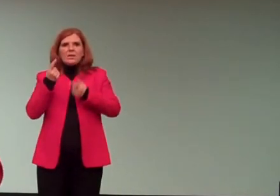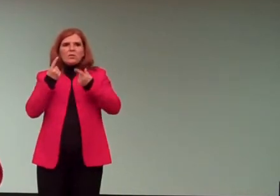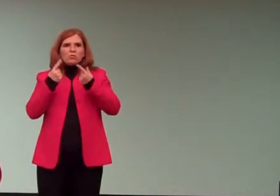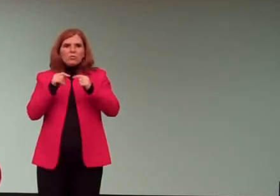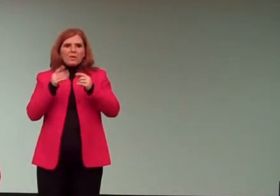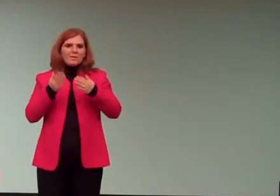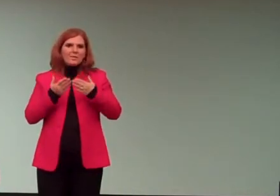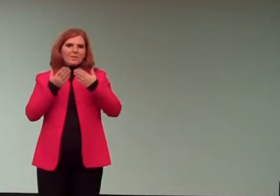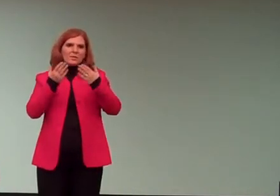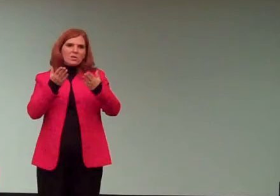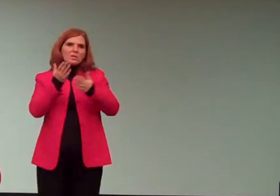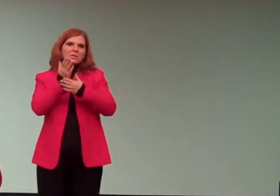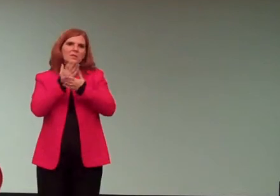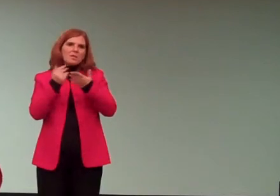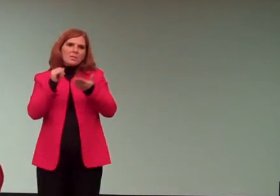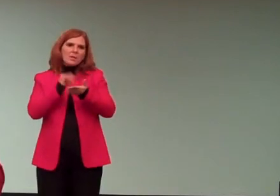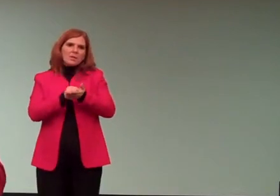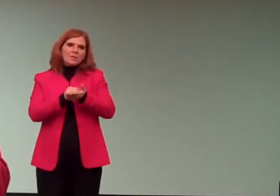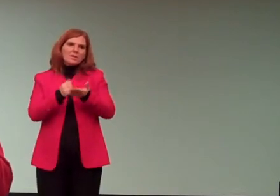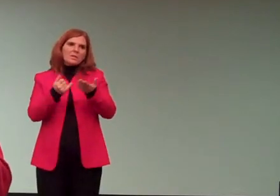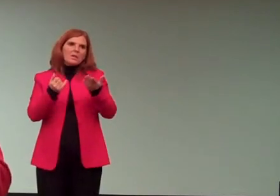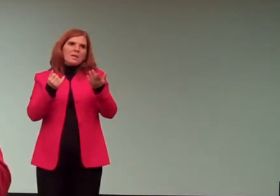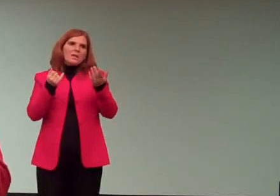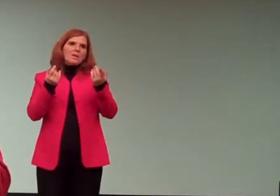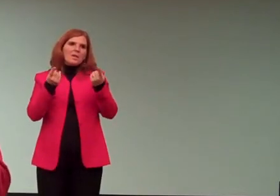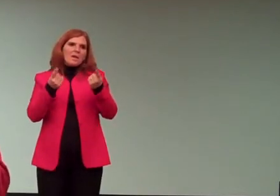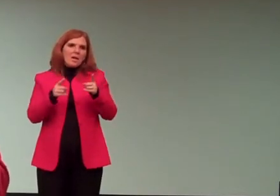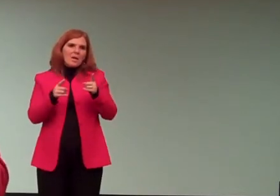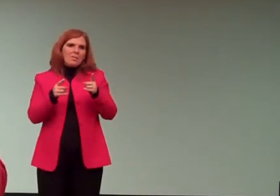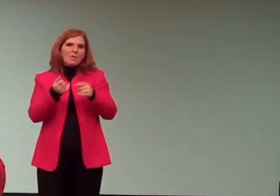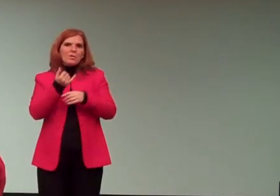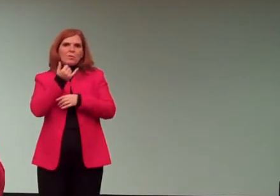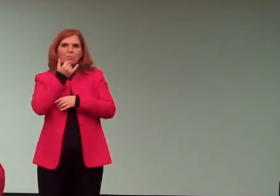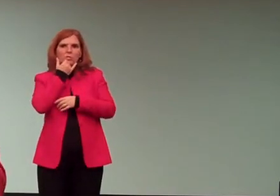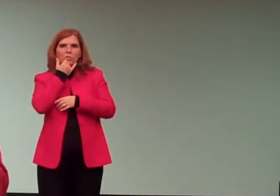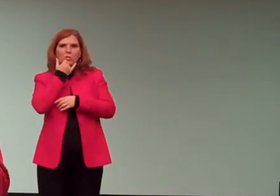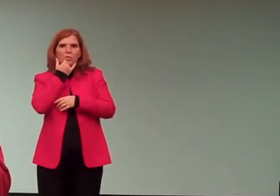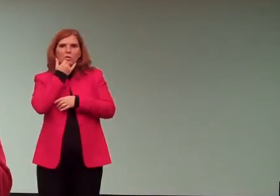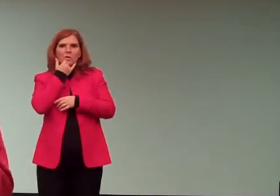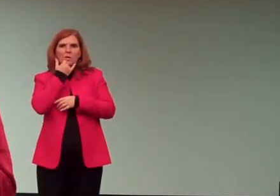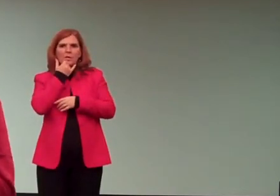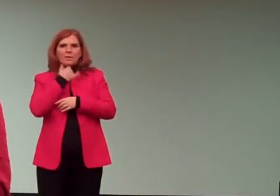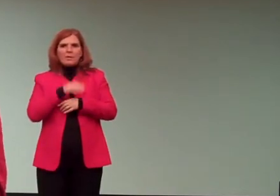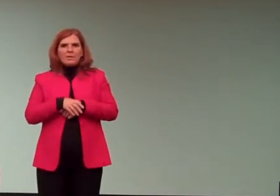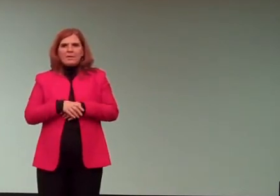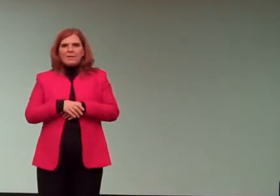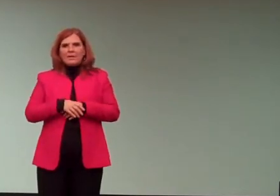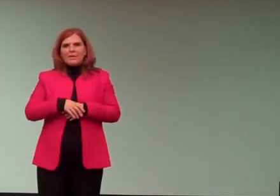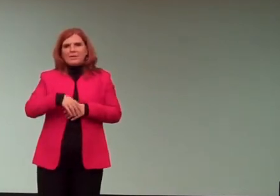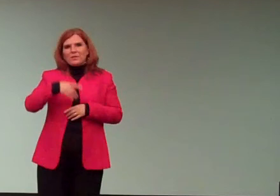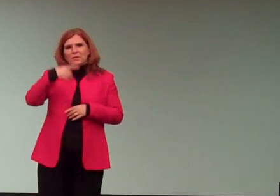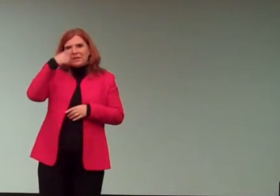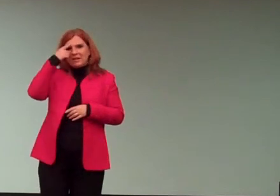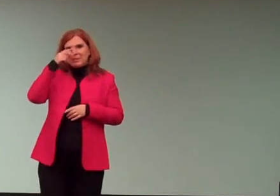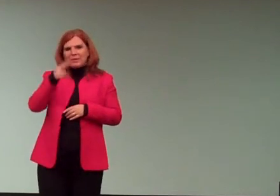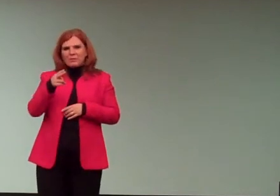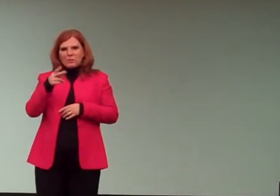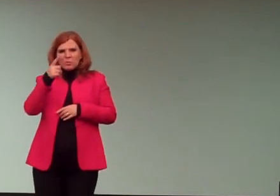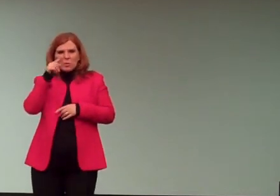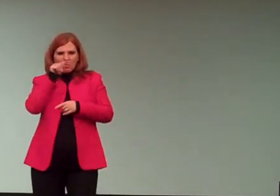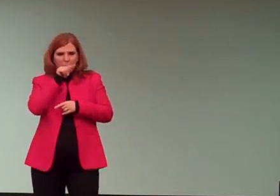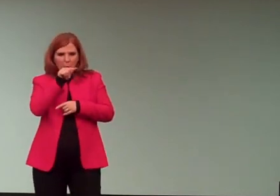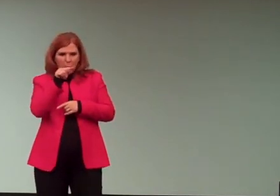try to suggest some of the things that went wrong. The thing about being a historian is you can always point to the things that went